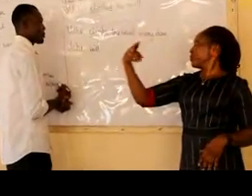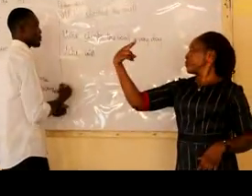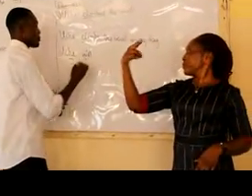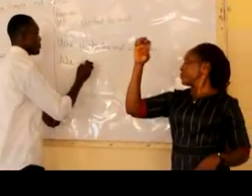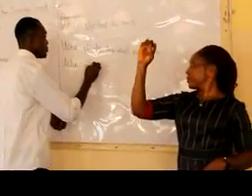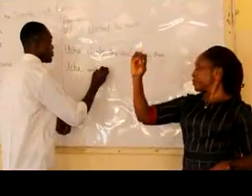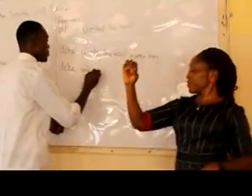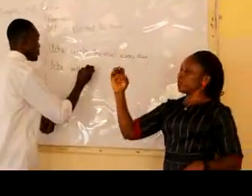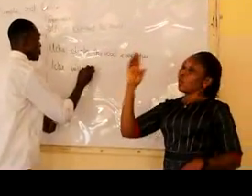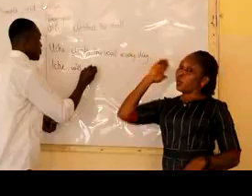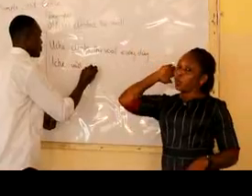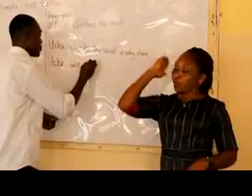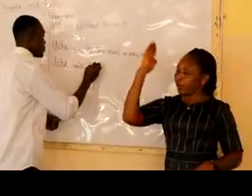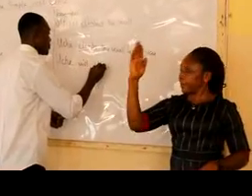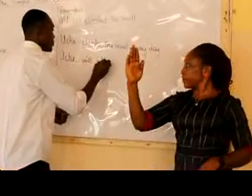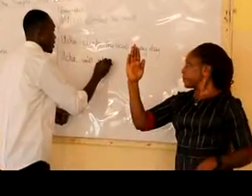will